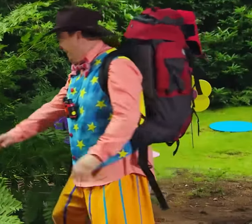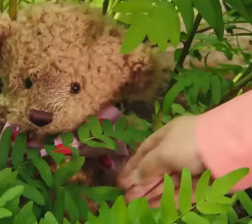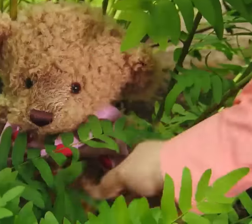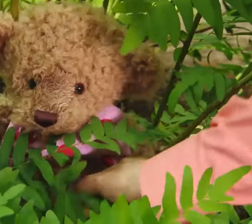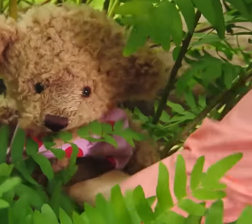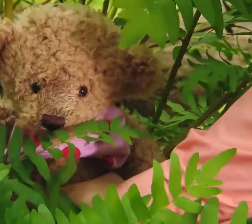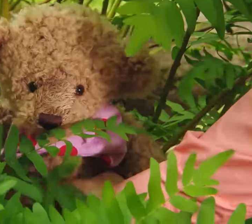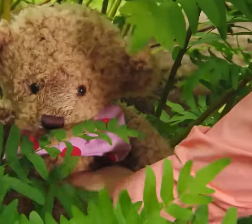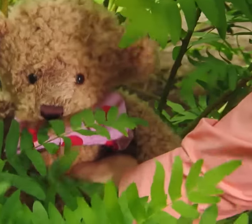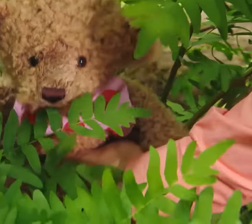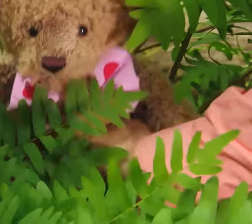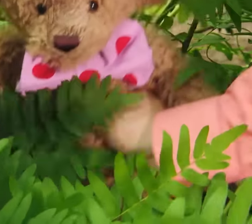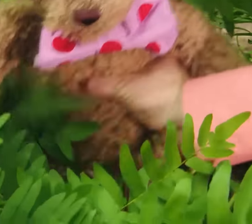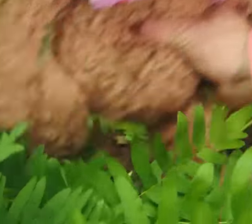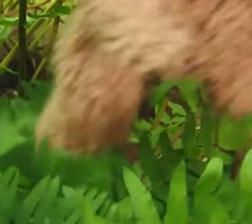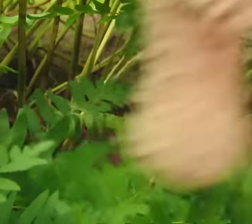Oh, Tumble Ted.